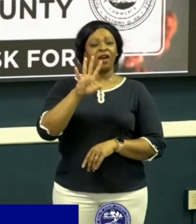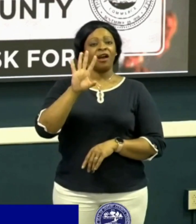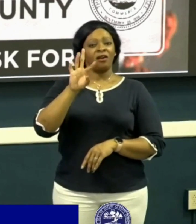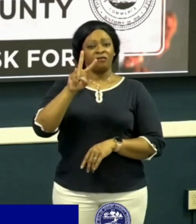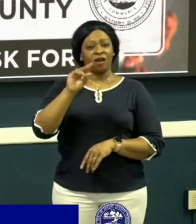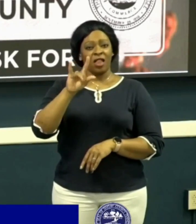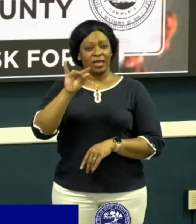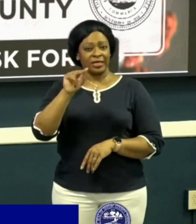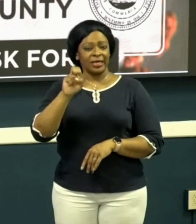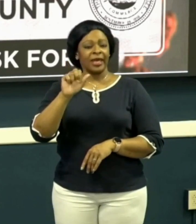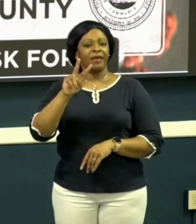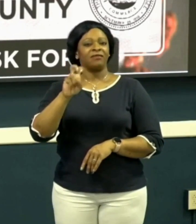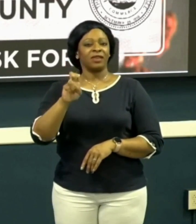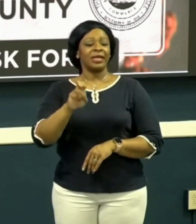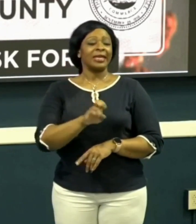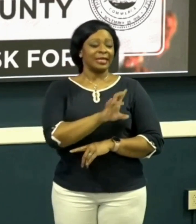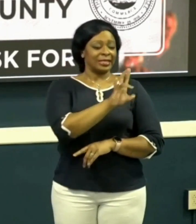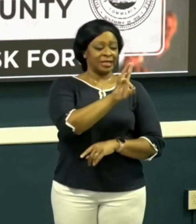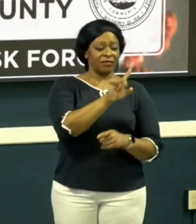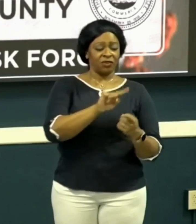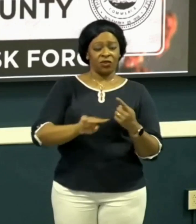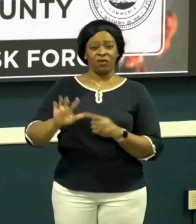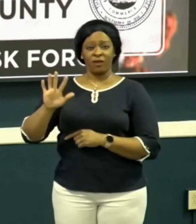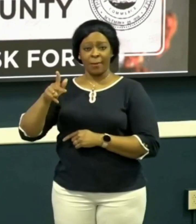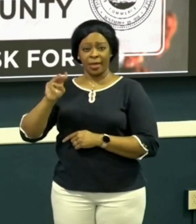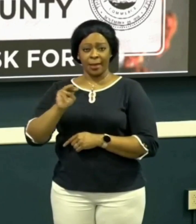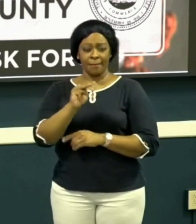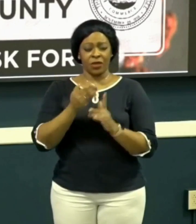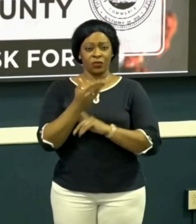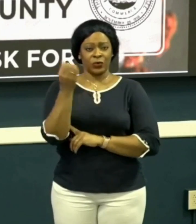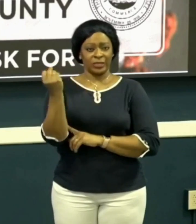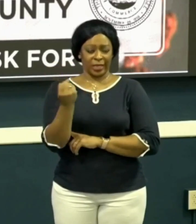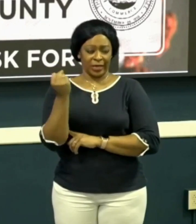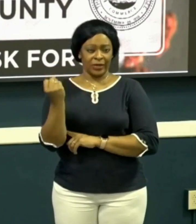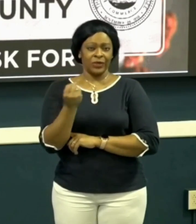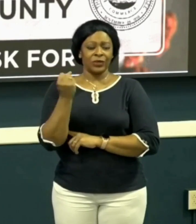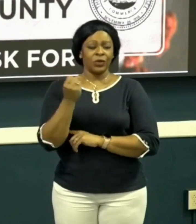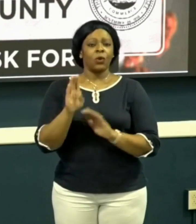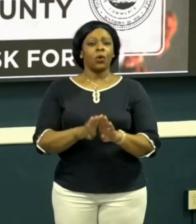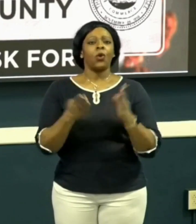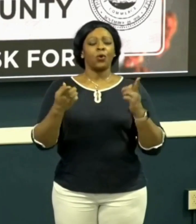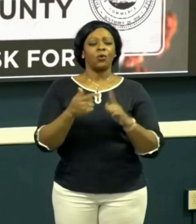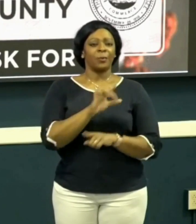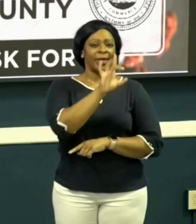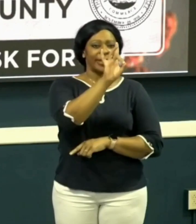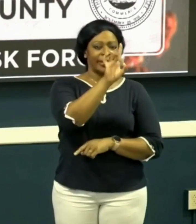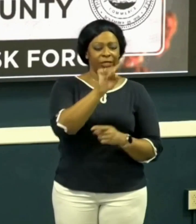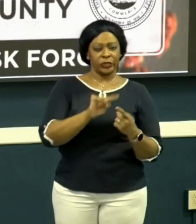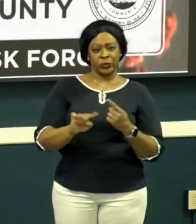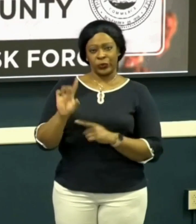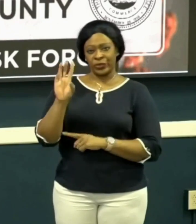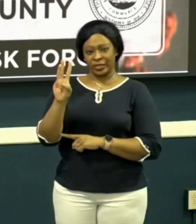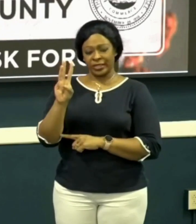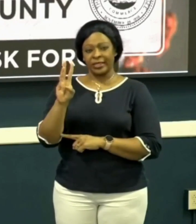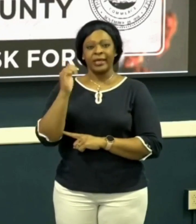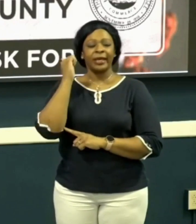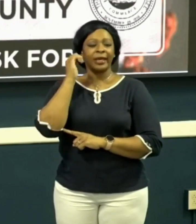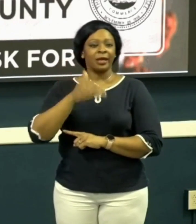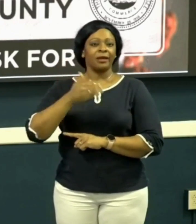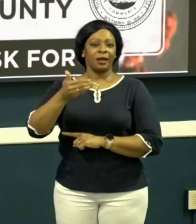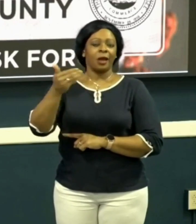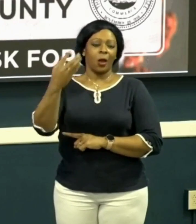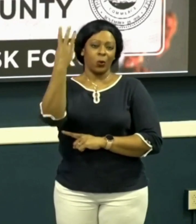providing testing from 7 a.m. to 5 p.m. Monday through Saturday and is open from 8 a.m. to 6 p.m. every